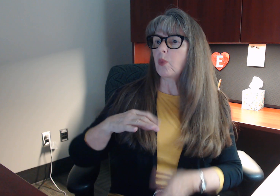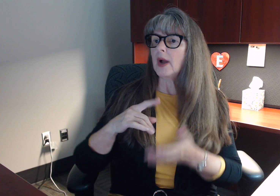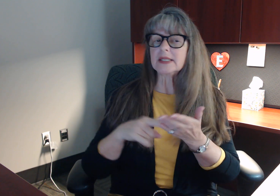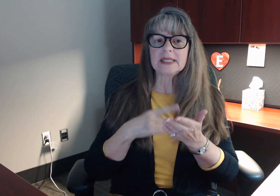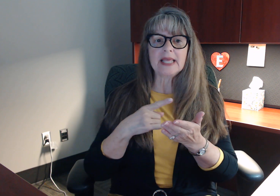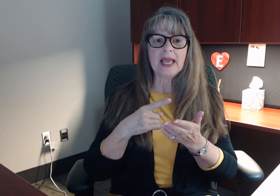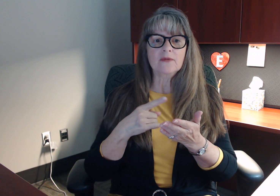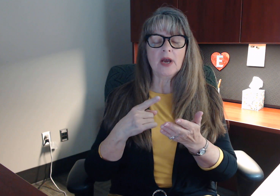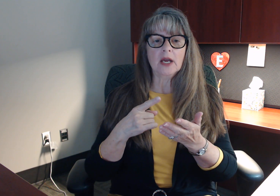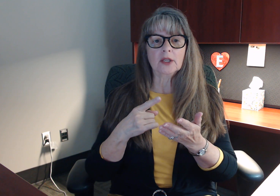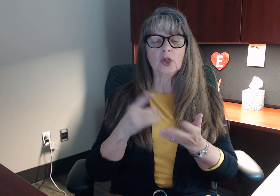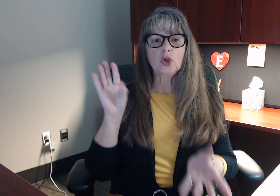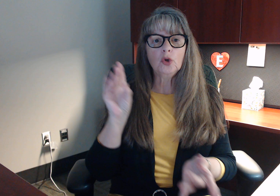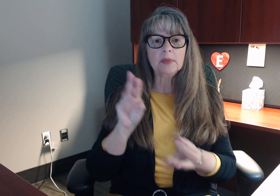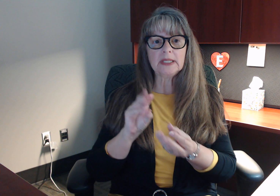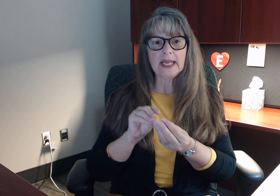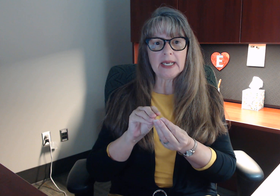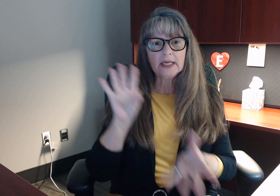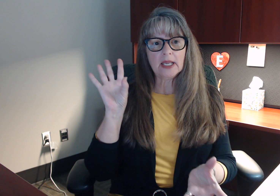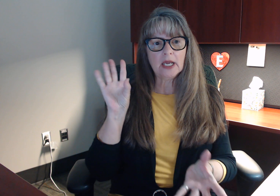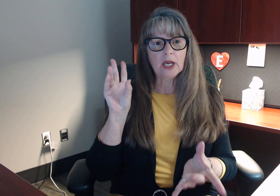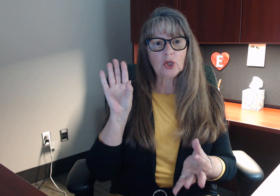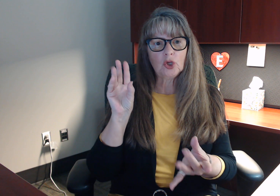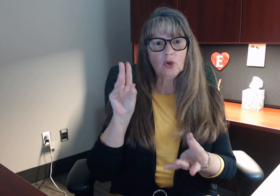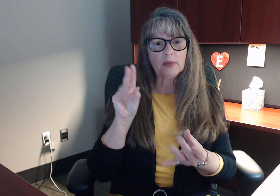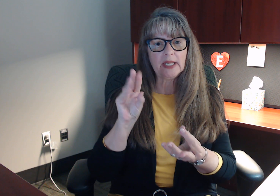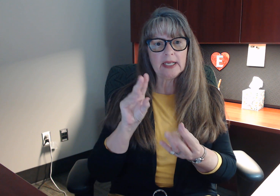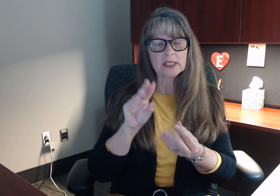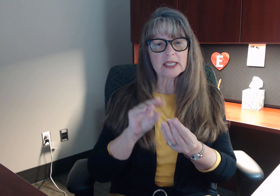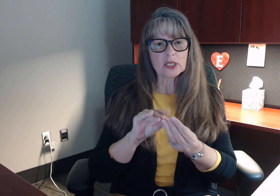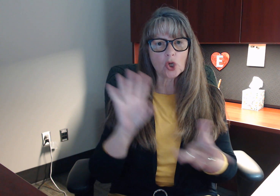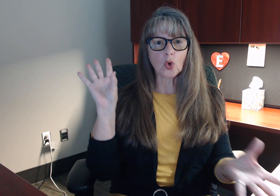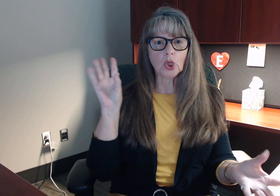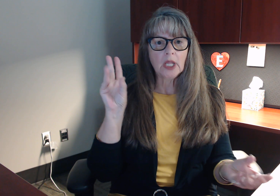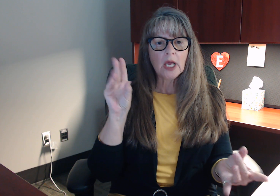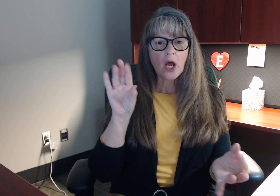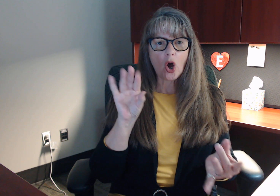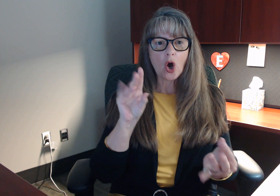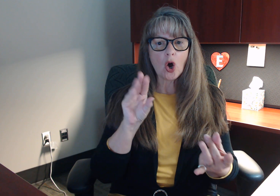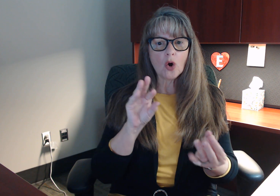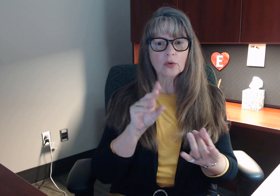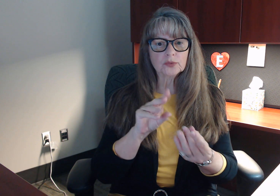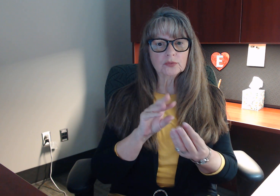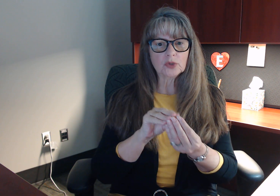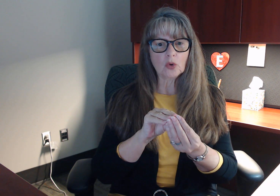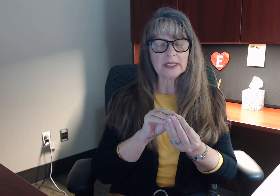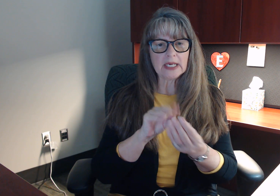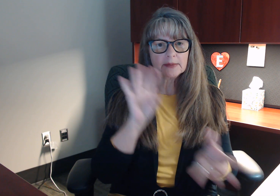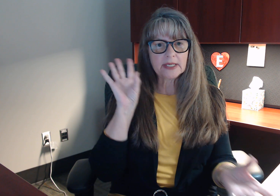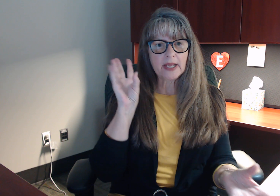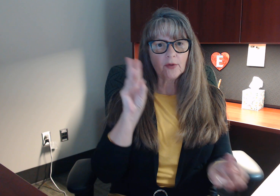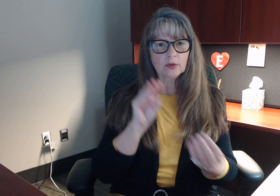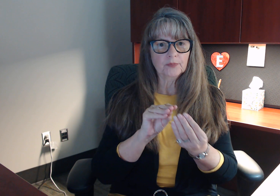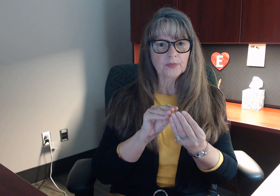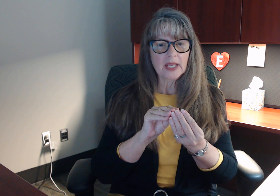once they've accumulated. See, it's a total, all totaling it together. Instead